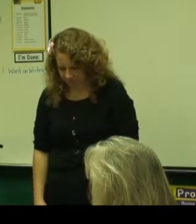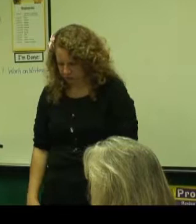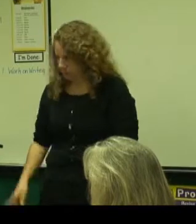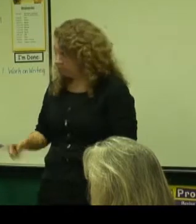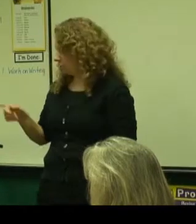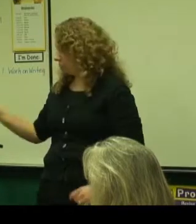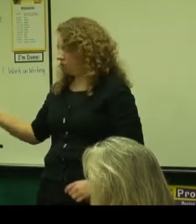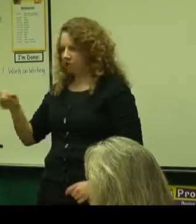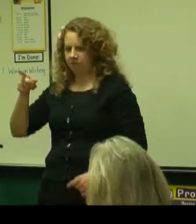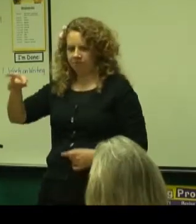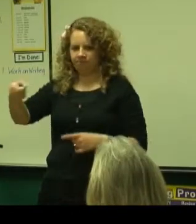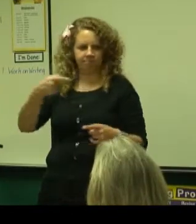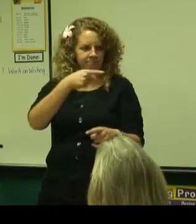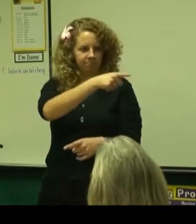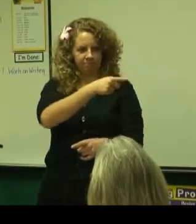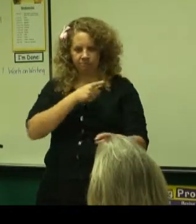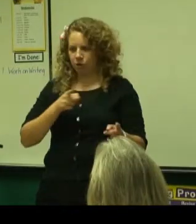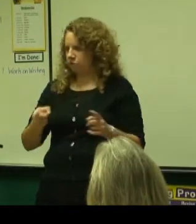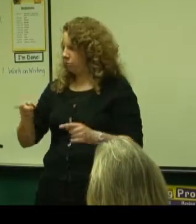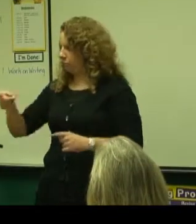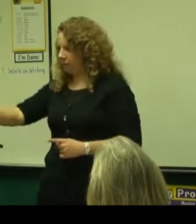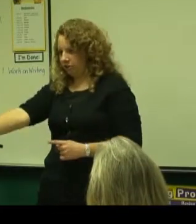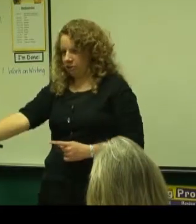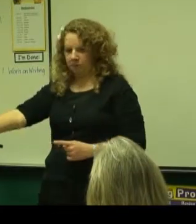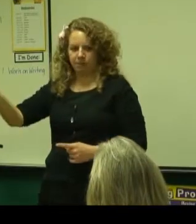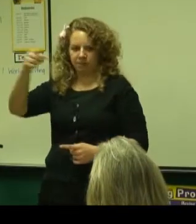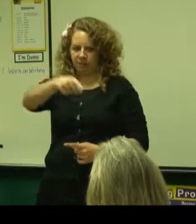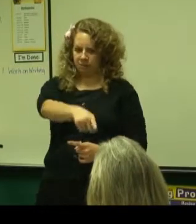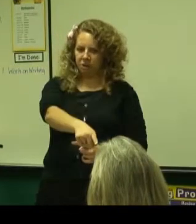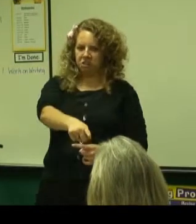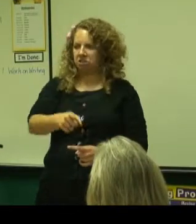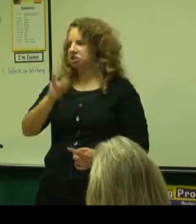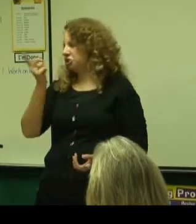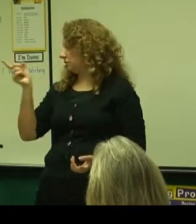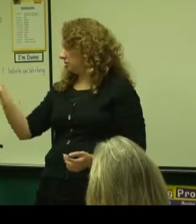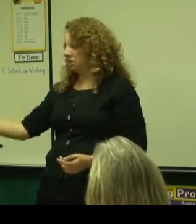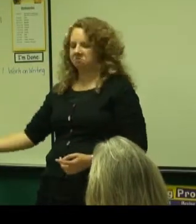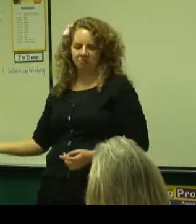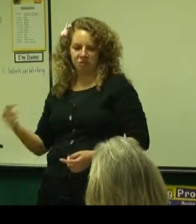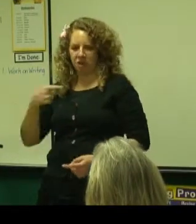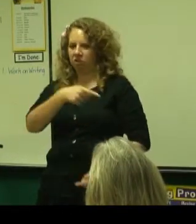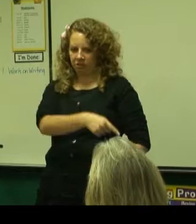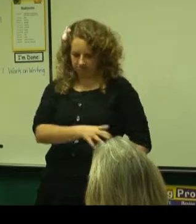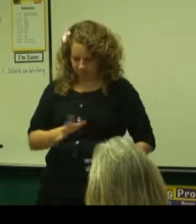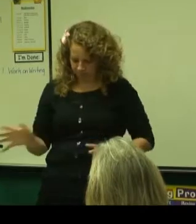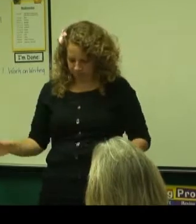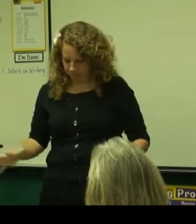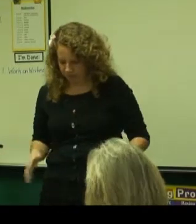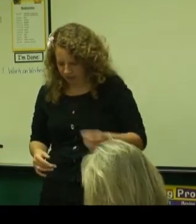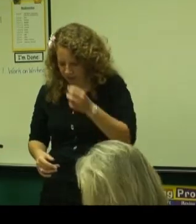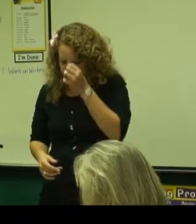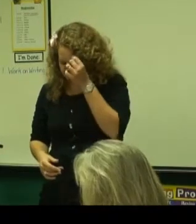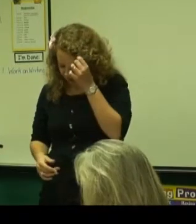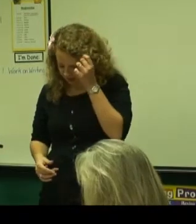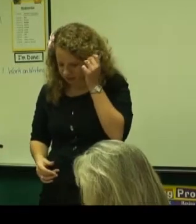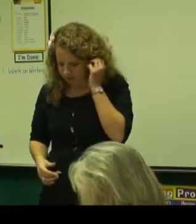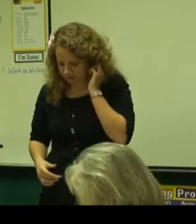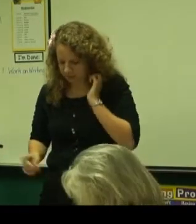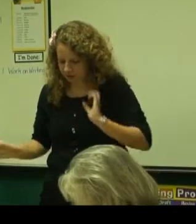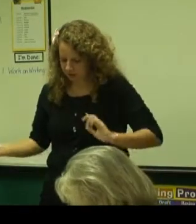And remember, you can do she to whoever. It could be a specific person or it could just be a general. Anywhere, yes. Either right